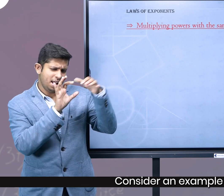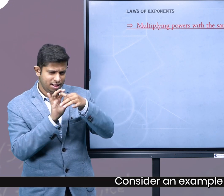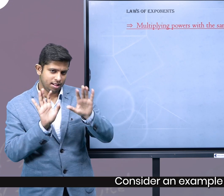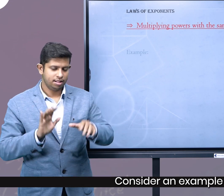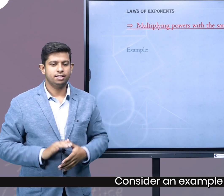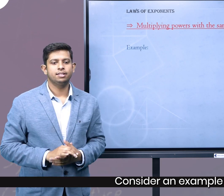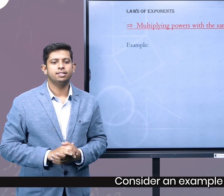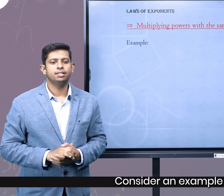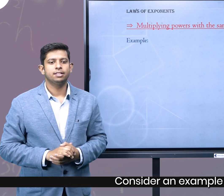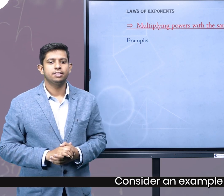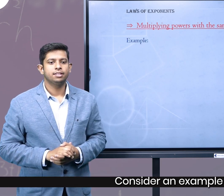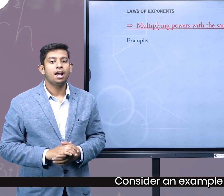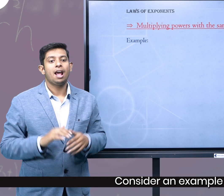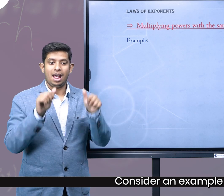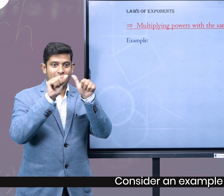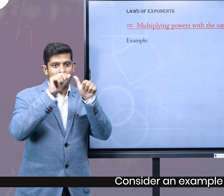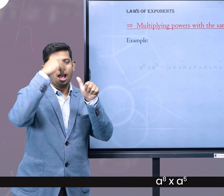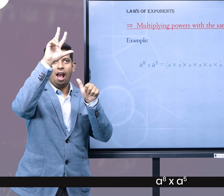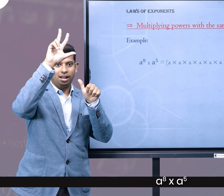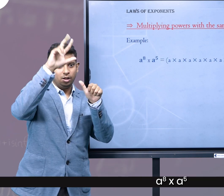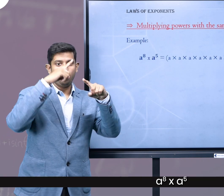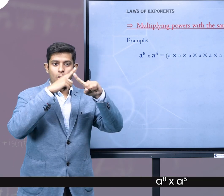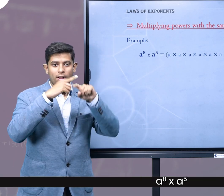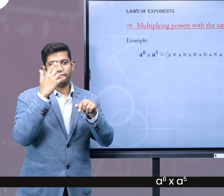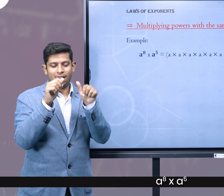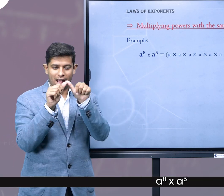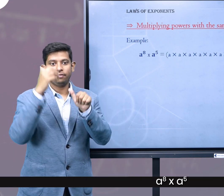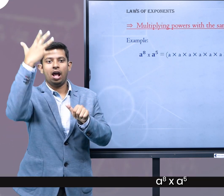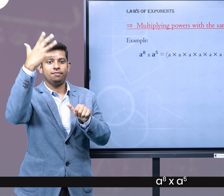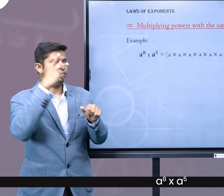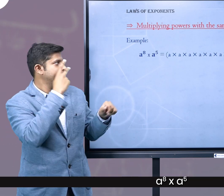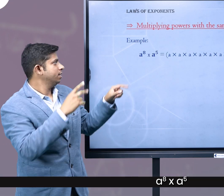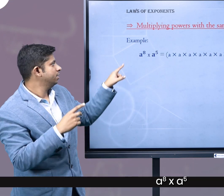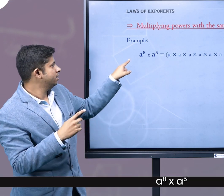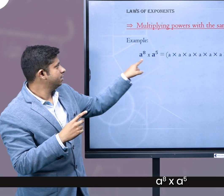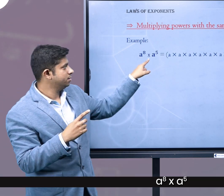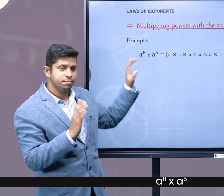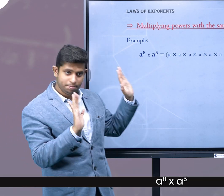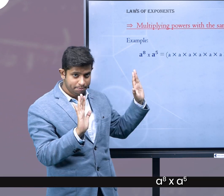Consider an example. A to the power of 8 into a to the power of 5